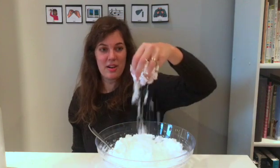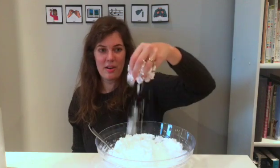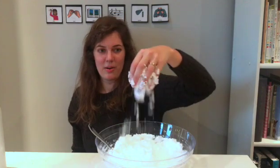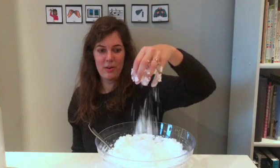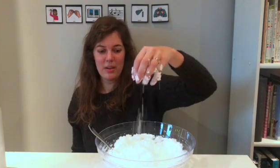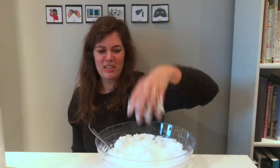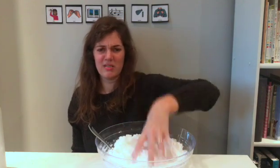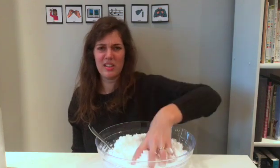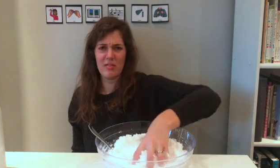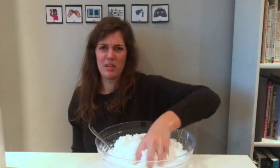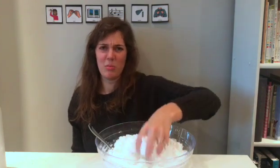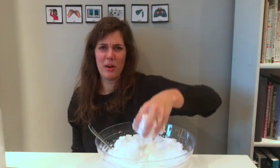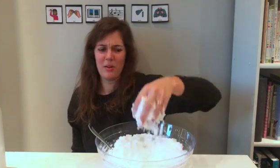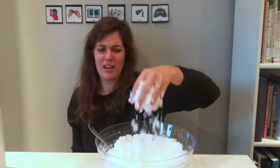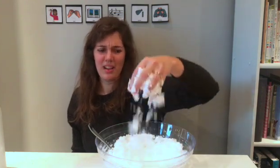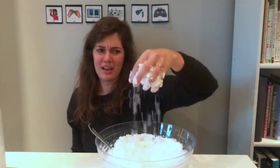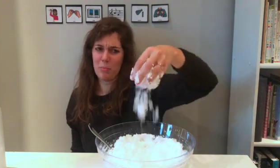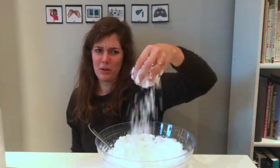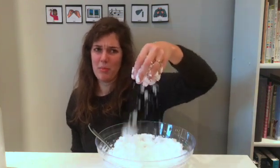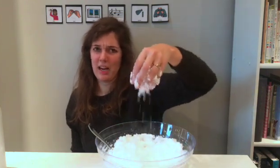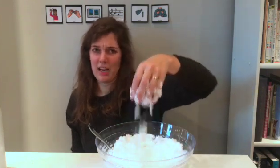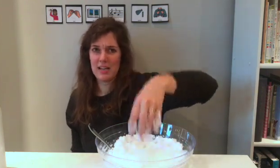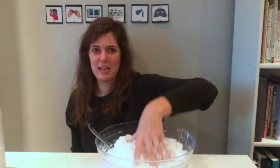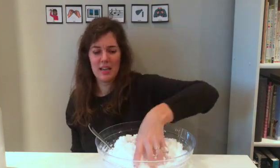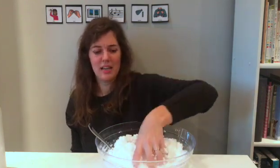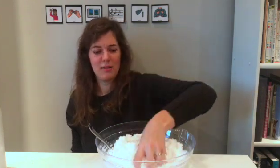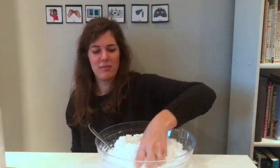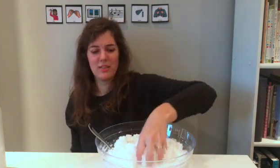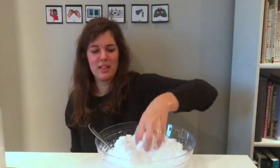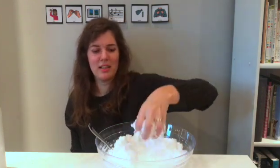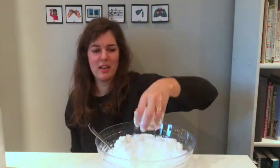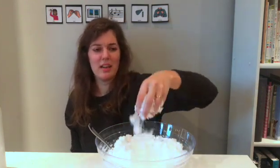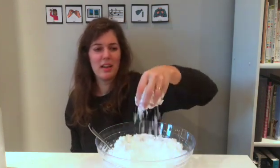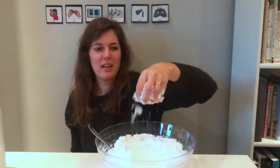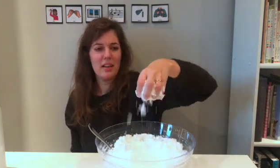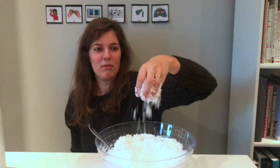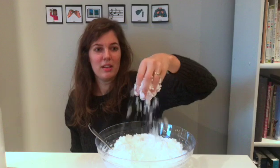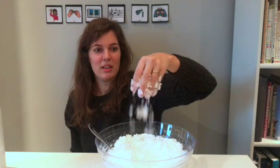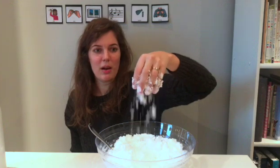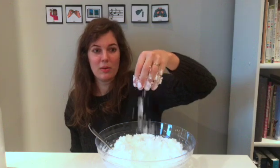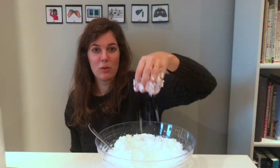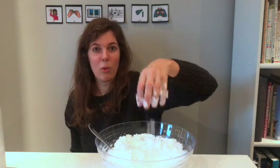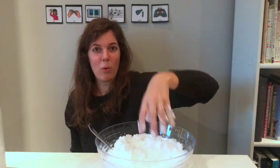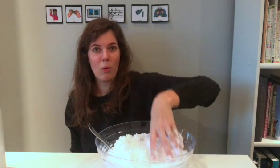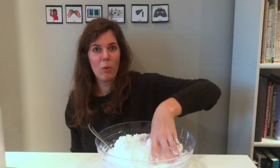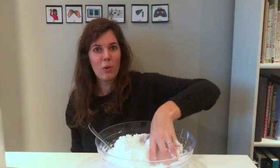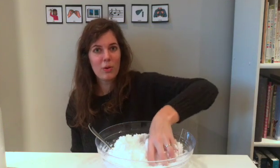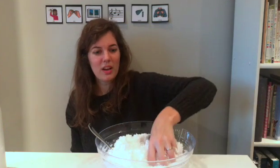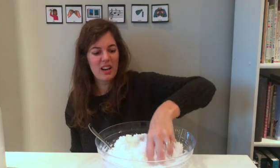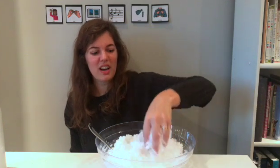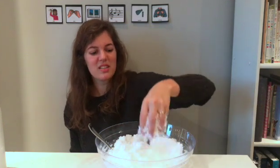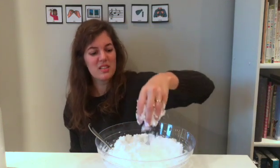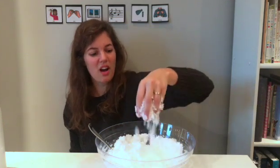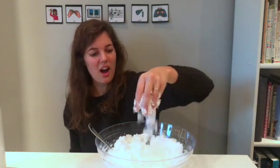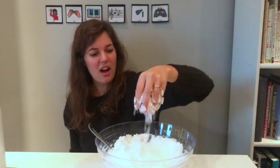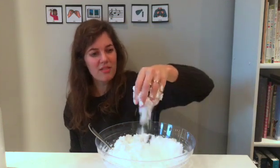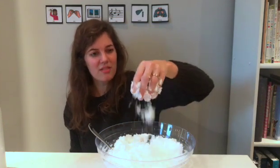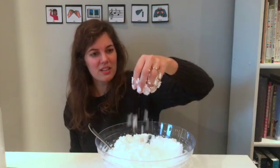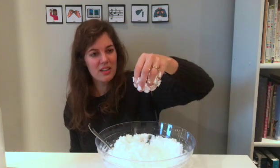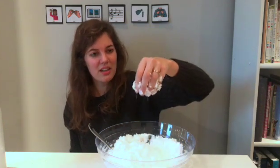snow, it's really fun to play with. I like putting my hand in it and feeling it, feeling how it's cold and kind of soft,